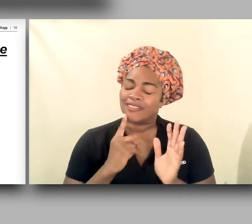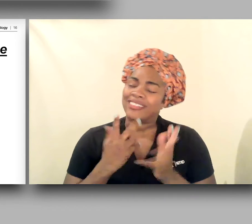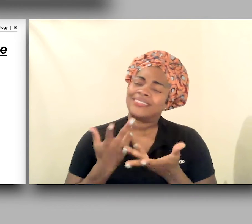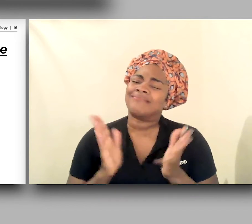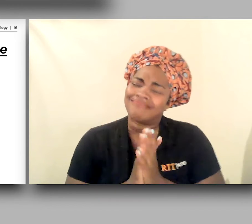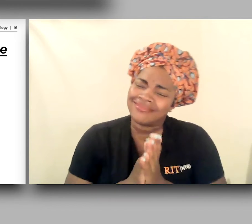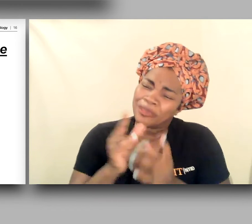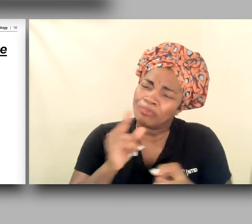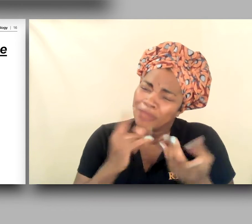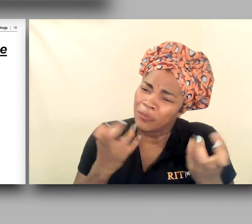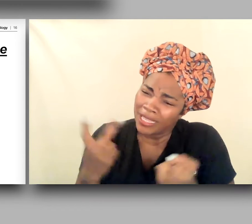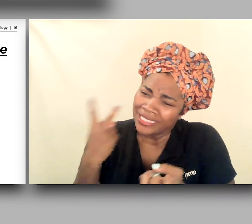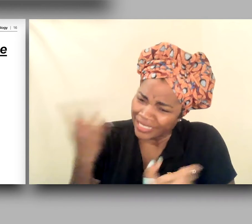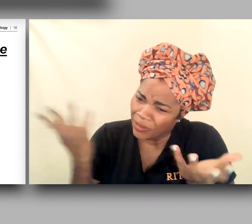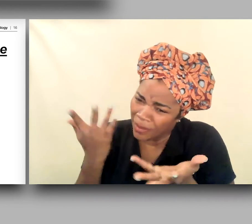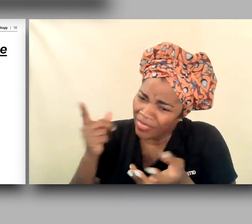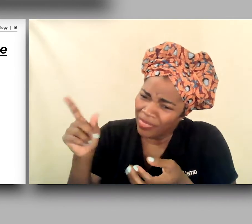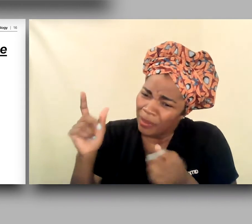prizes, what they look like?